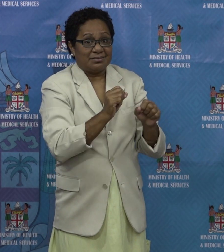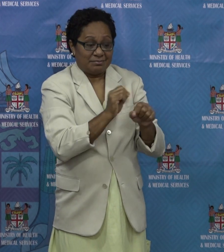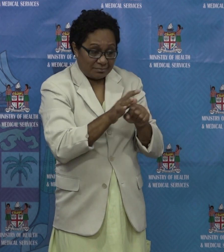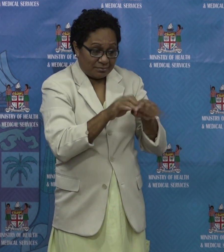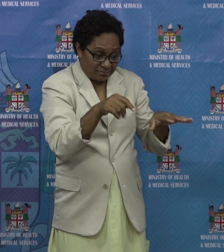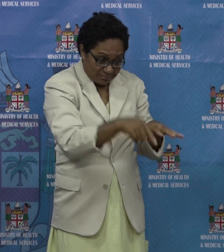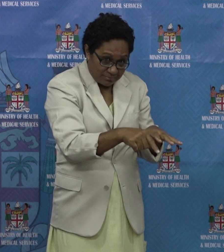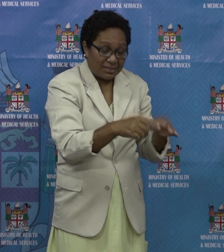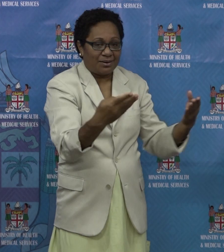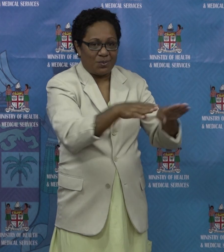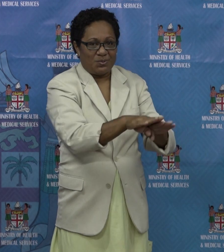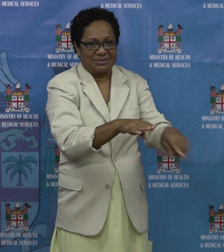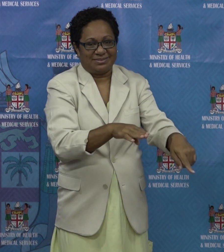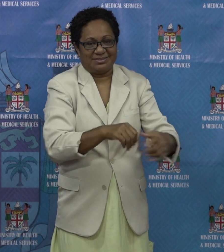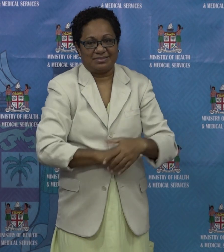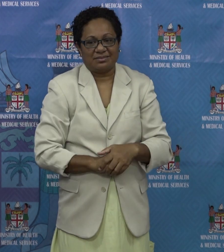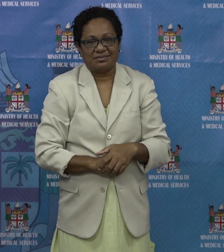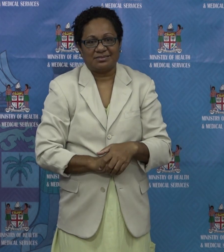There is a high standard of